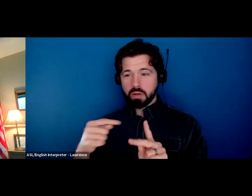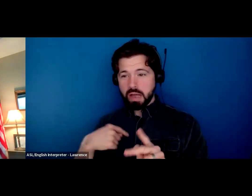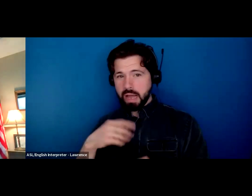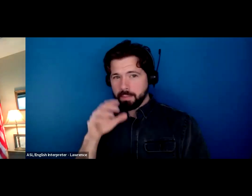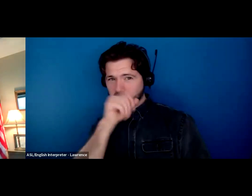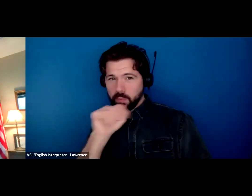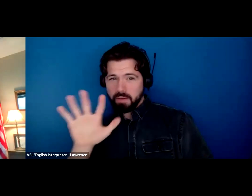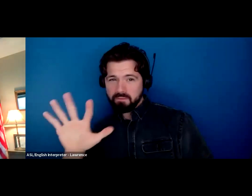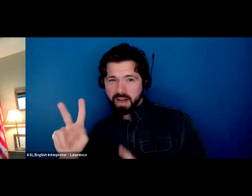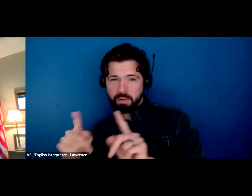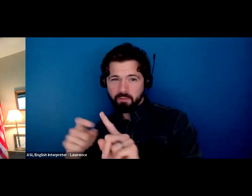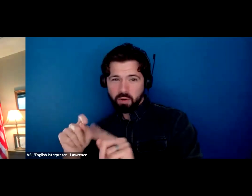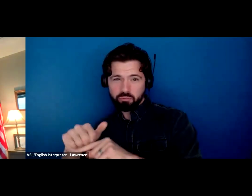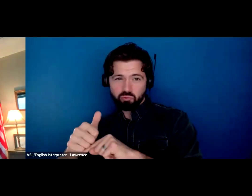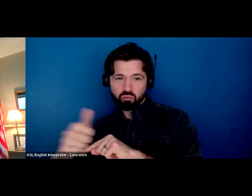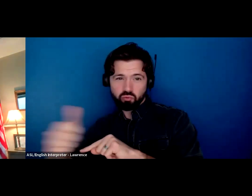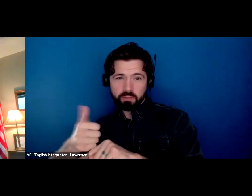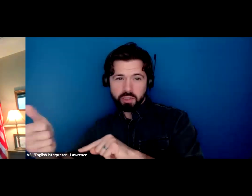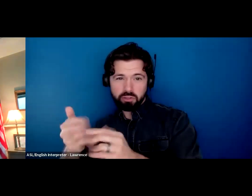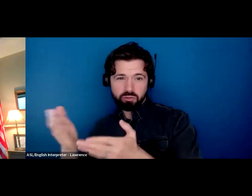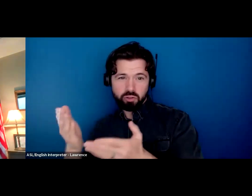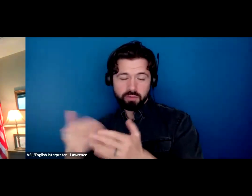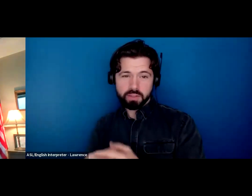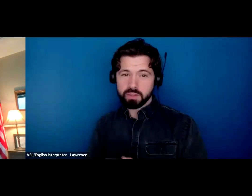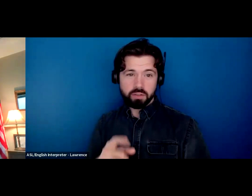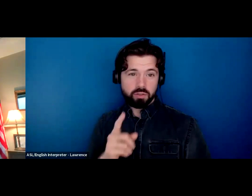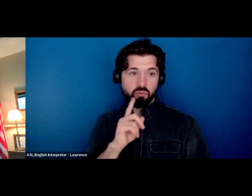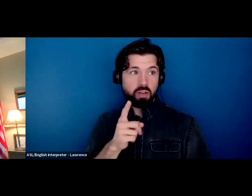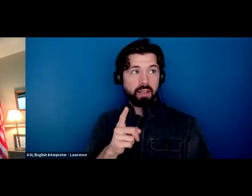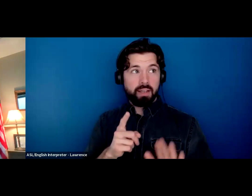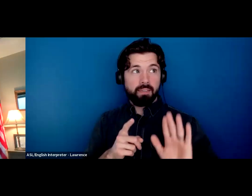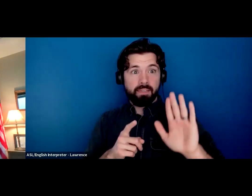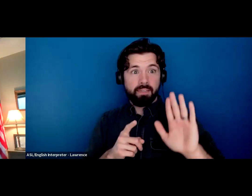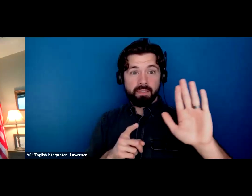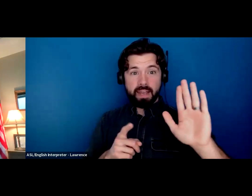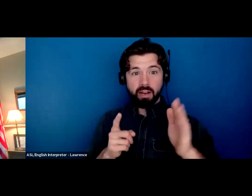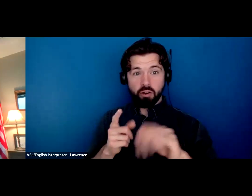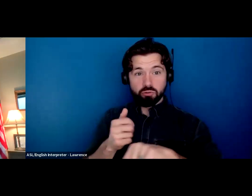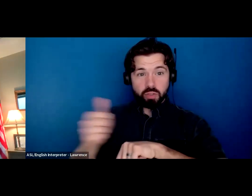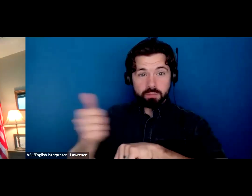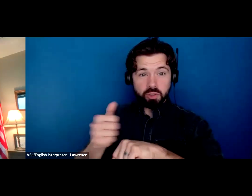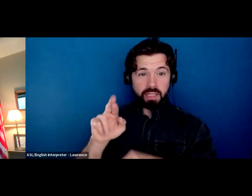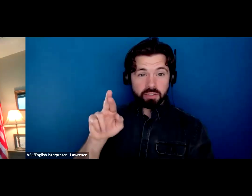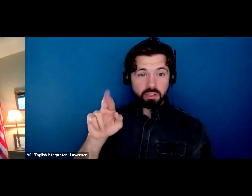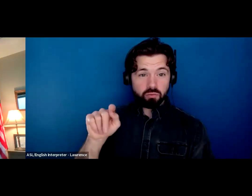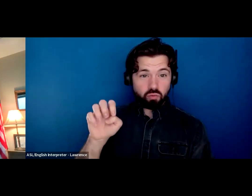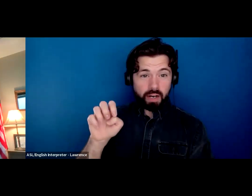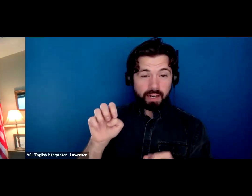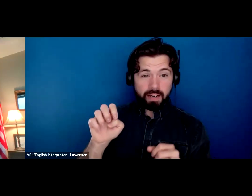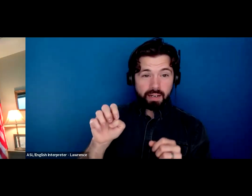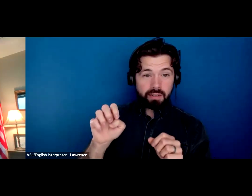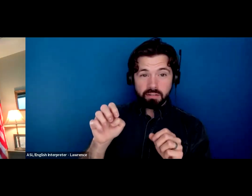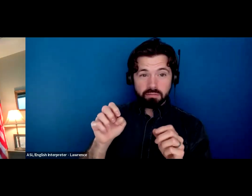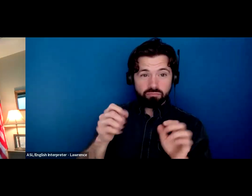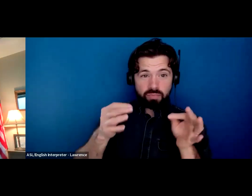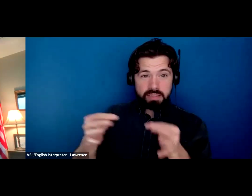providers. We still don't know where they landed per se with the transportation rate methodology or not. Infant